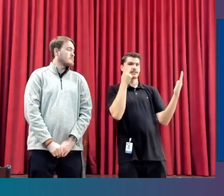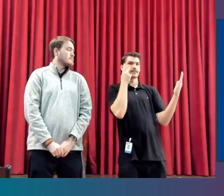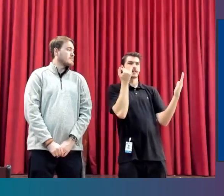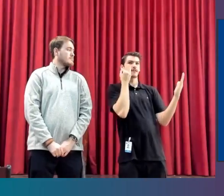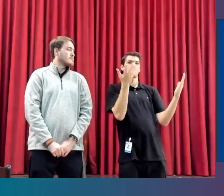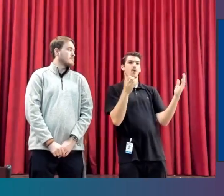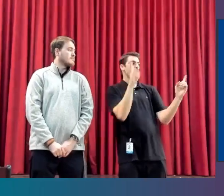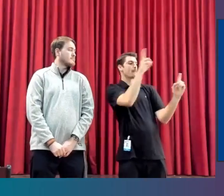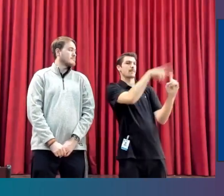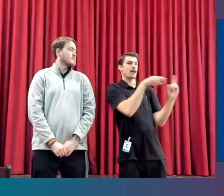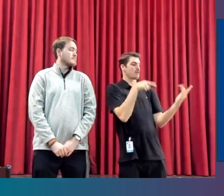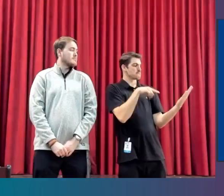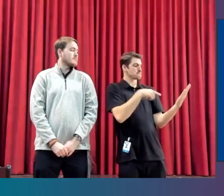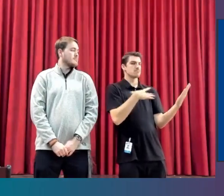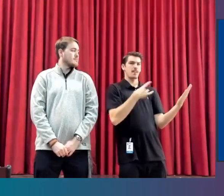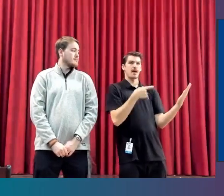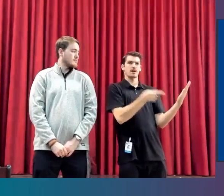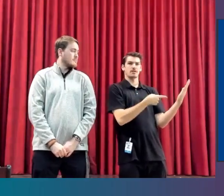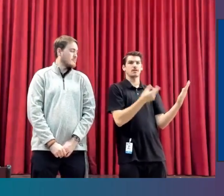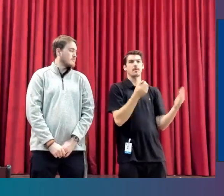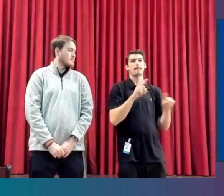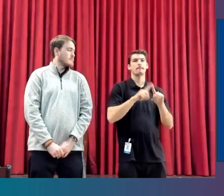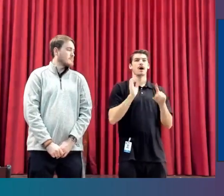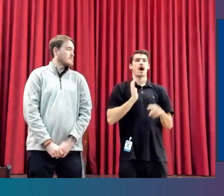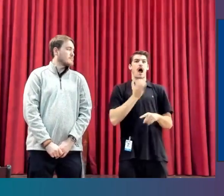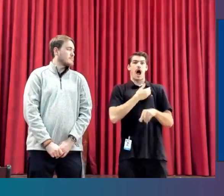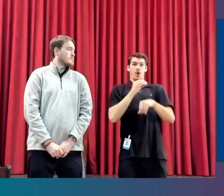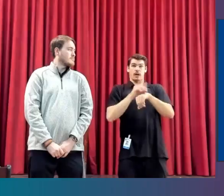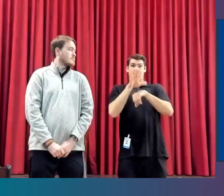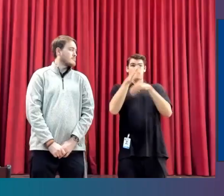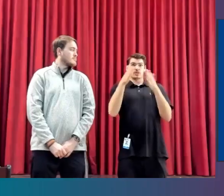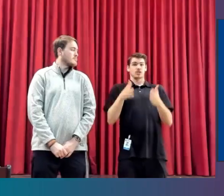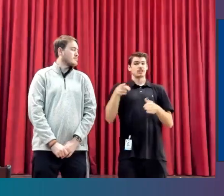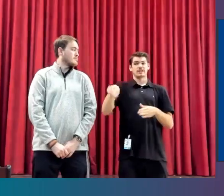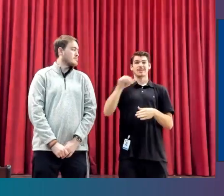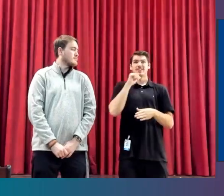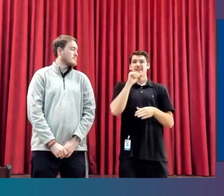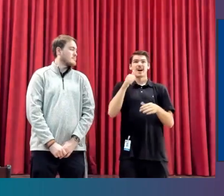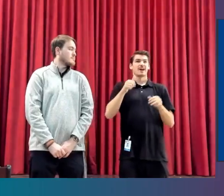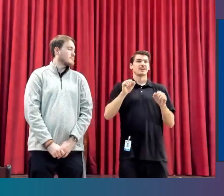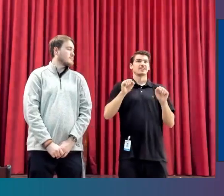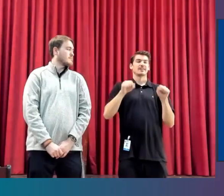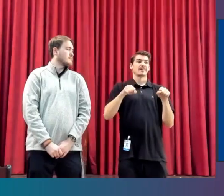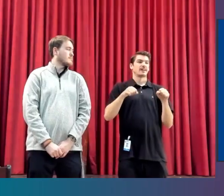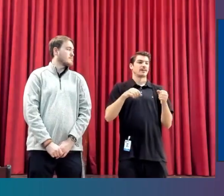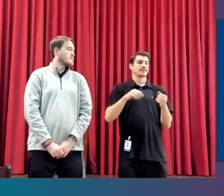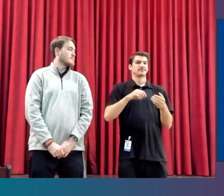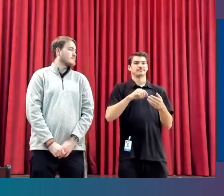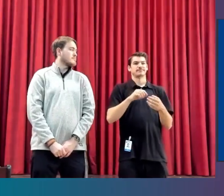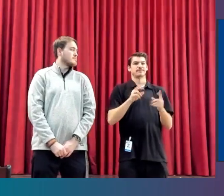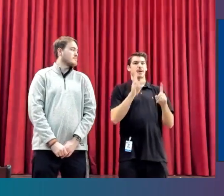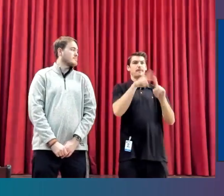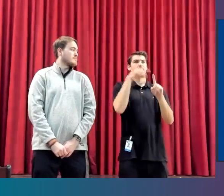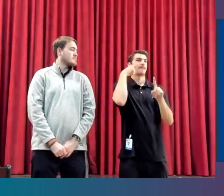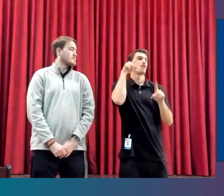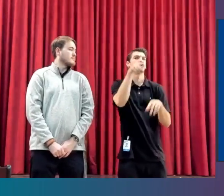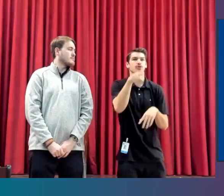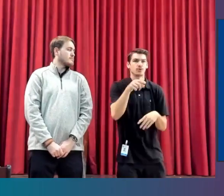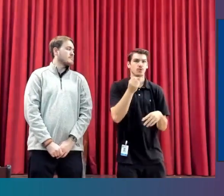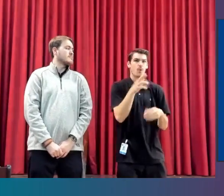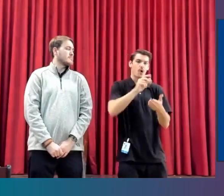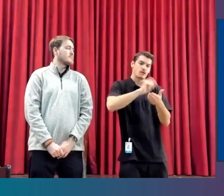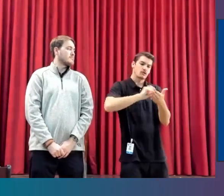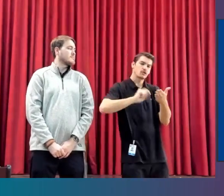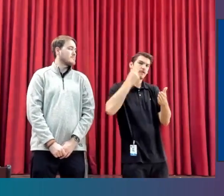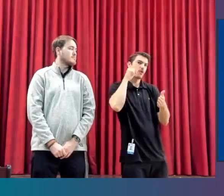apply. But our housing counselors, they're not gonna they're not gonna like fill out the application for you or help you